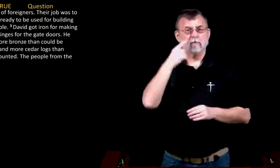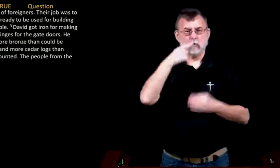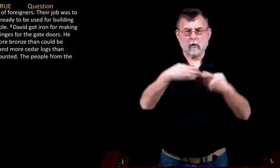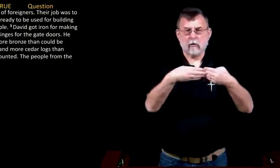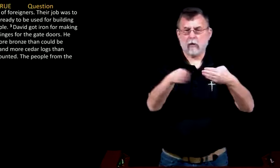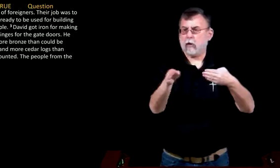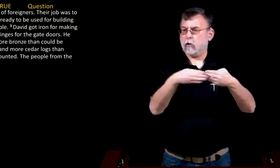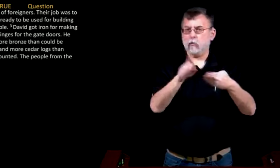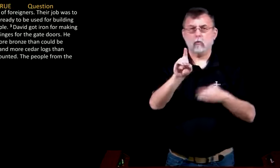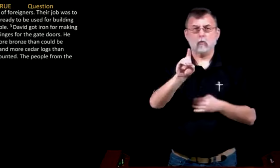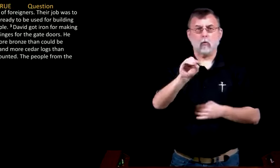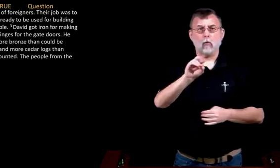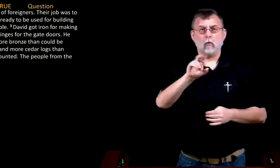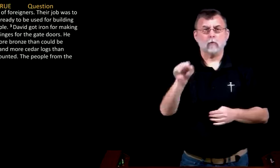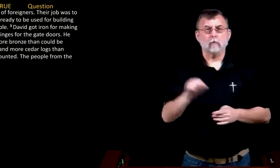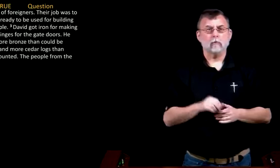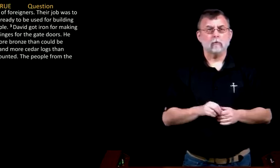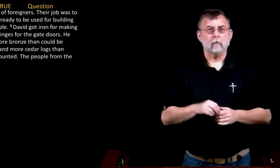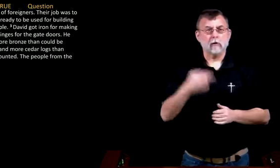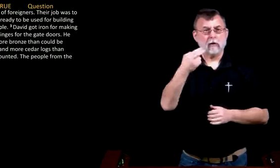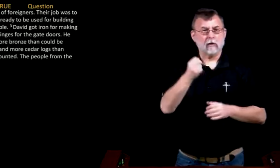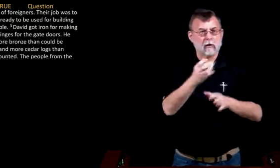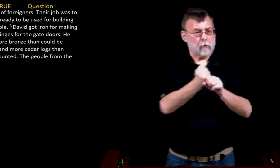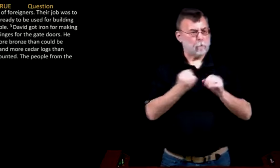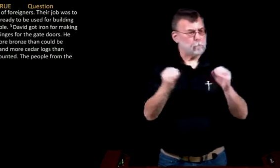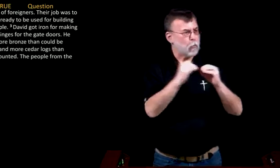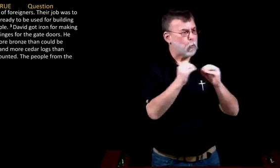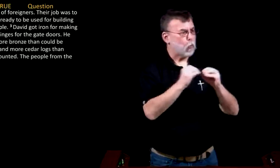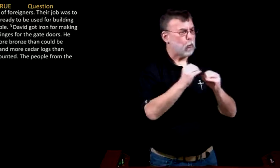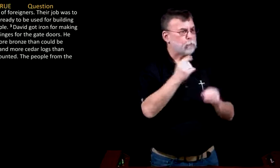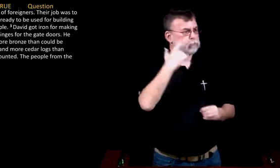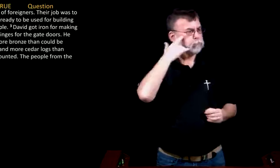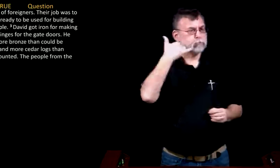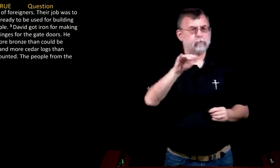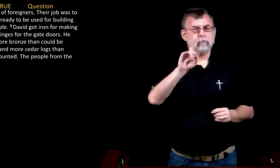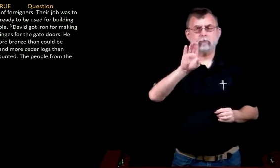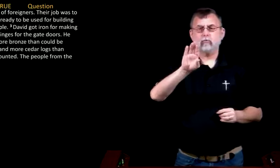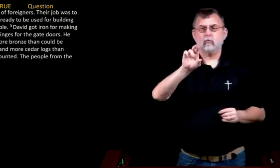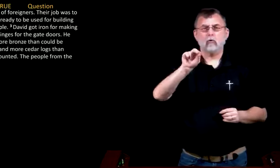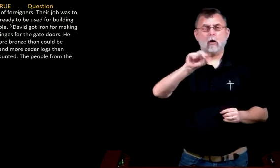He also got more bronze than could be weighed